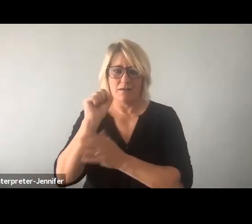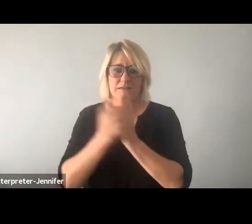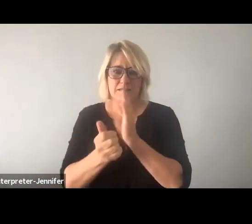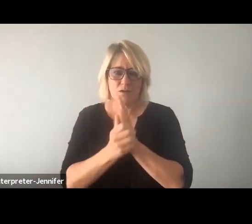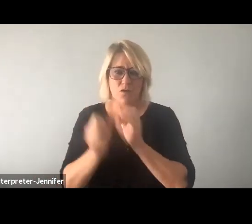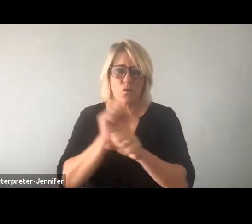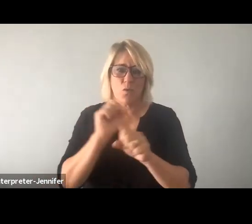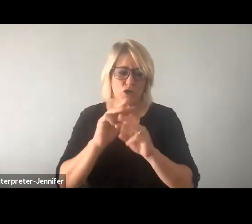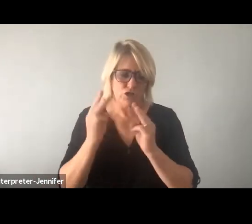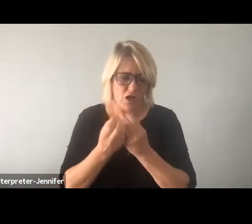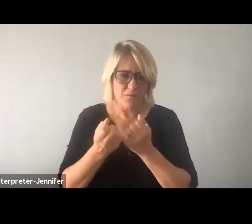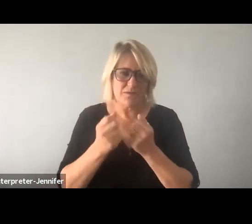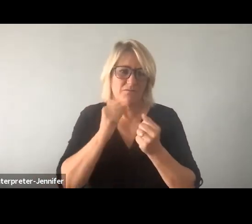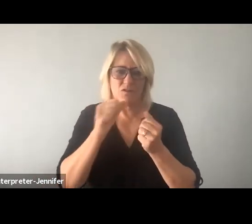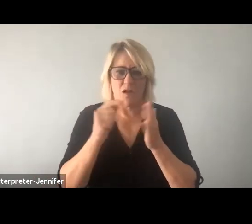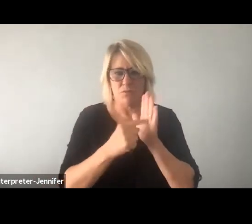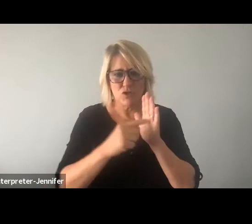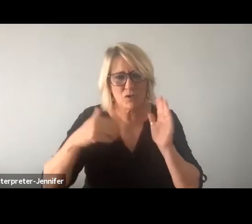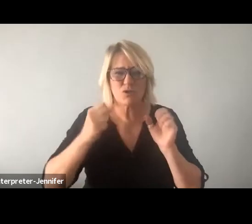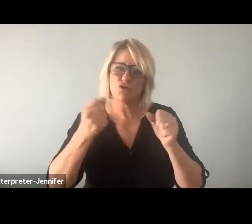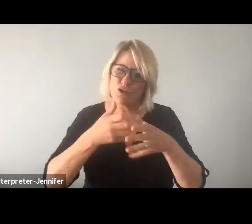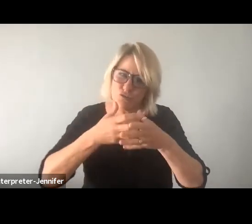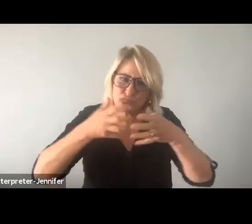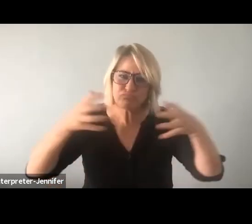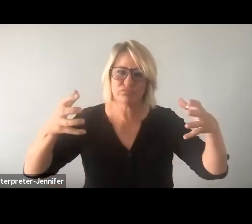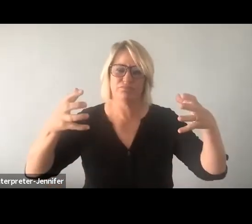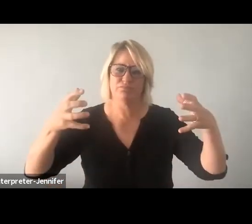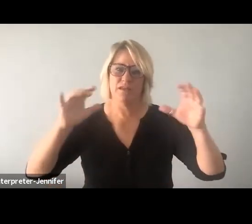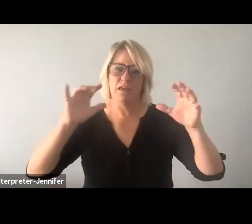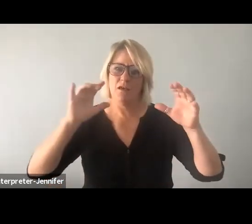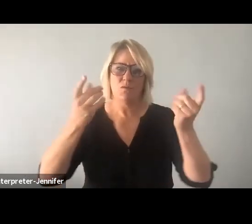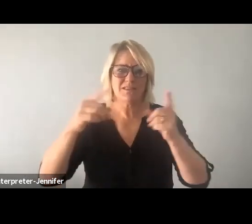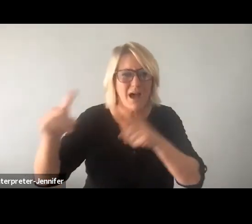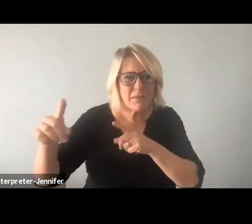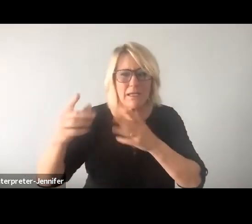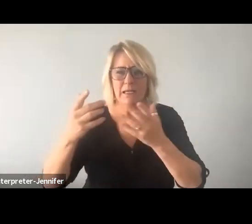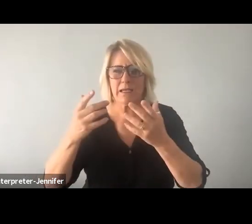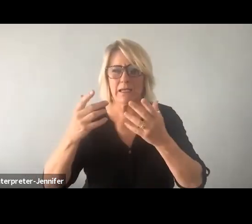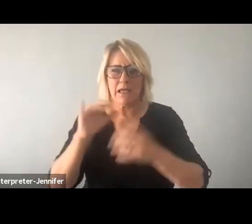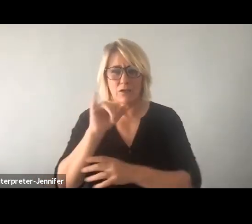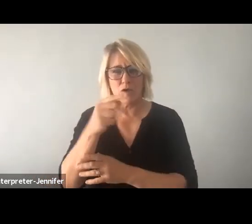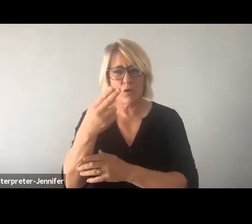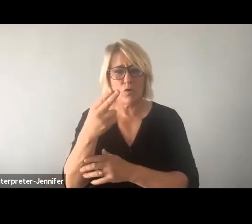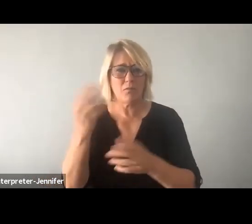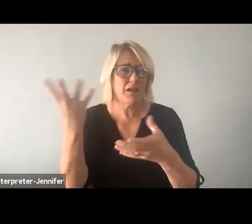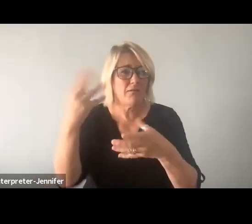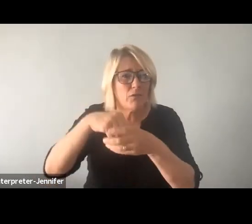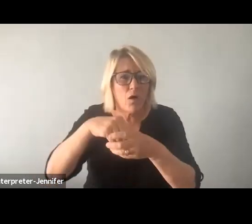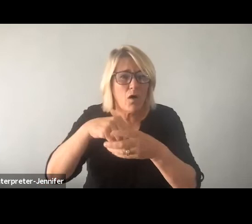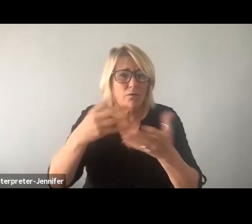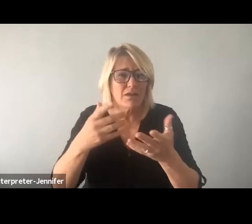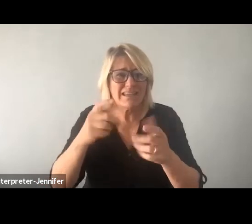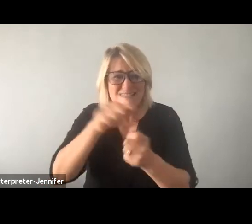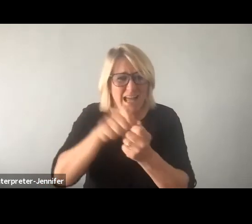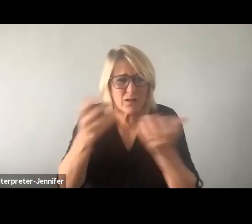before, or the youth leadership forums. We're trying to expand on what has been happening and what youth have been involved with. We also